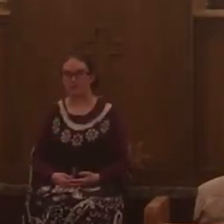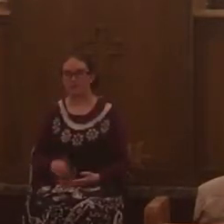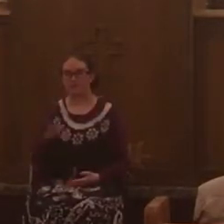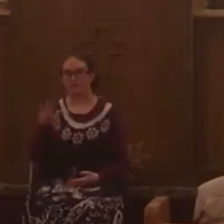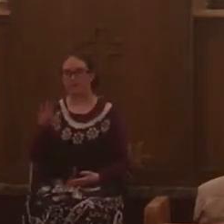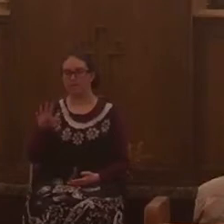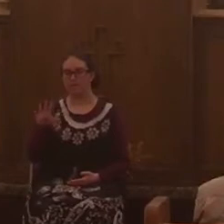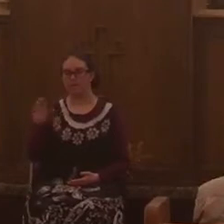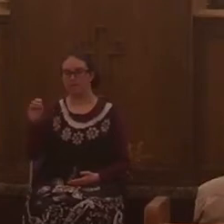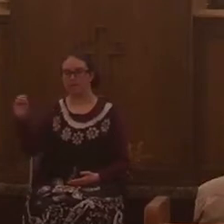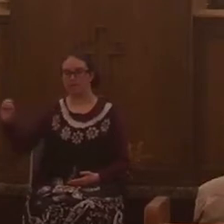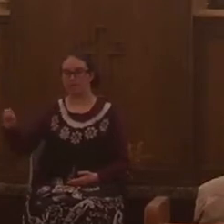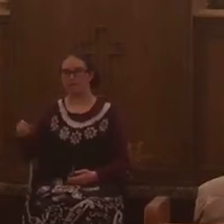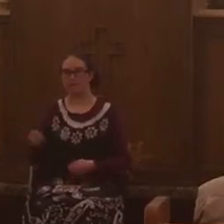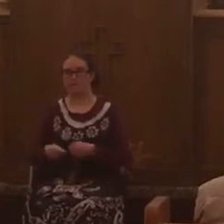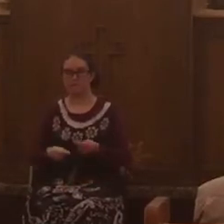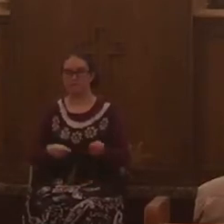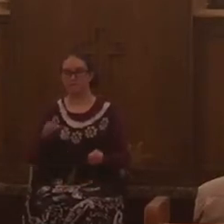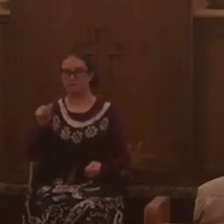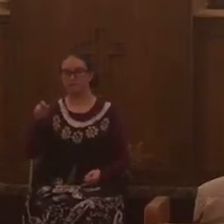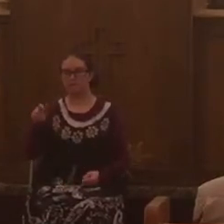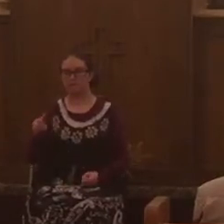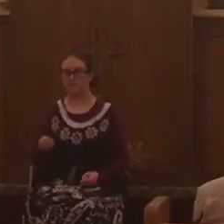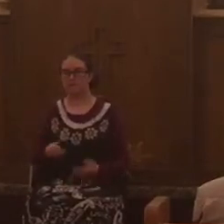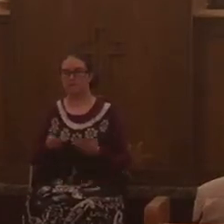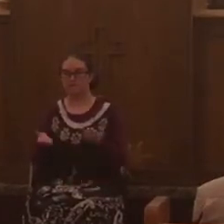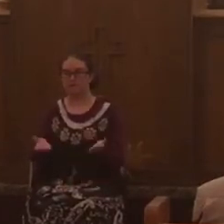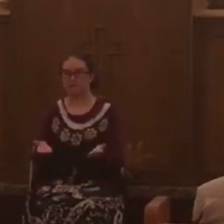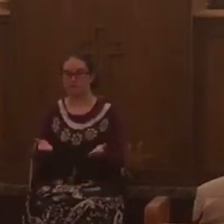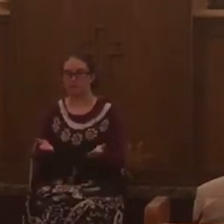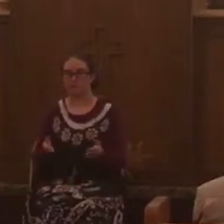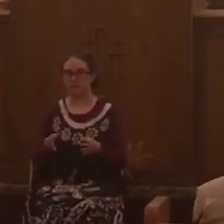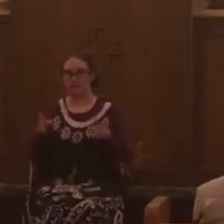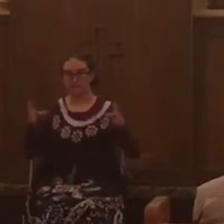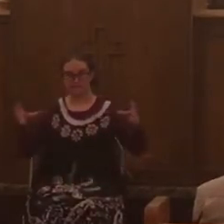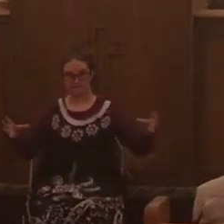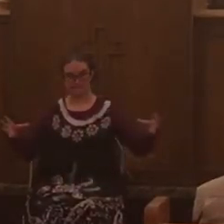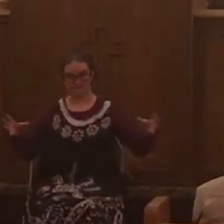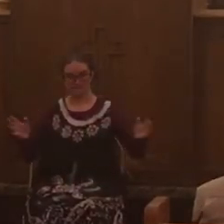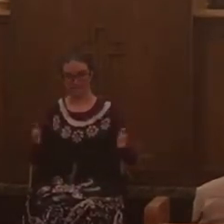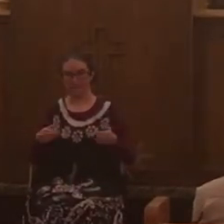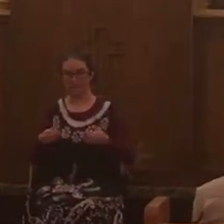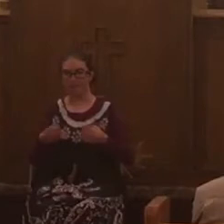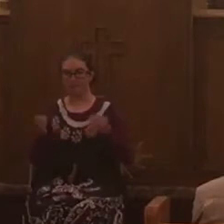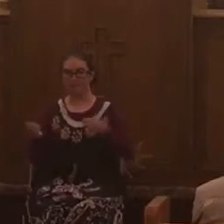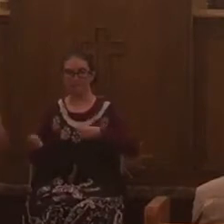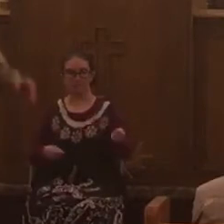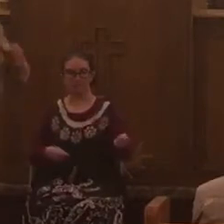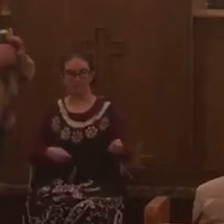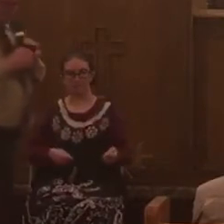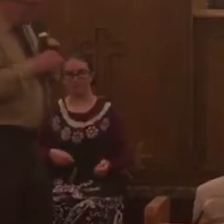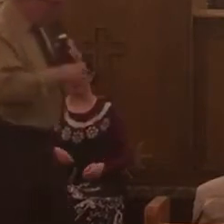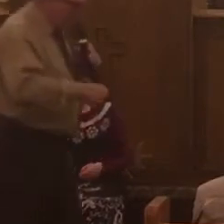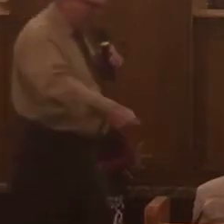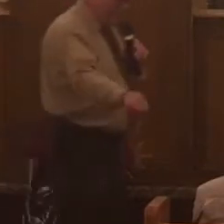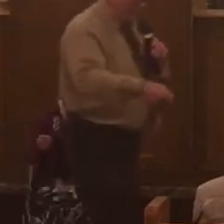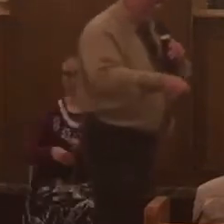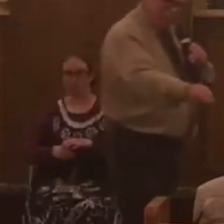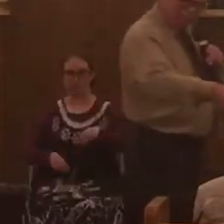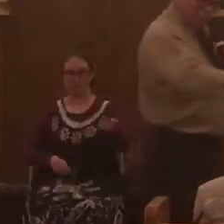And it's not going to start with us just going out and handing out cards. You know, we're pretty happy